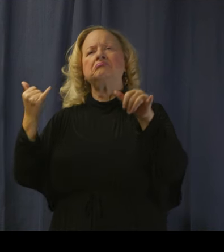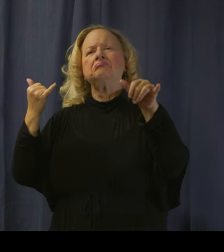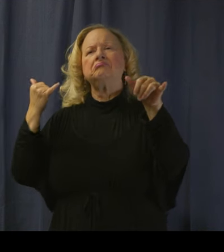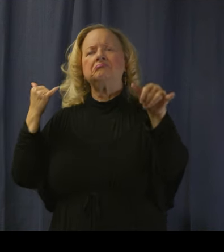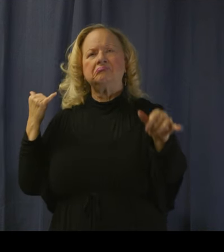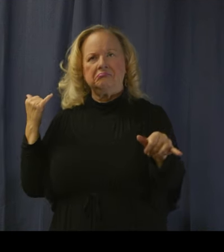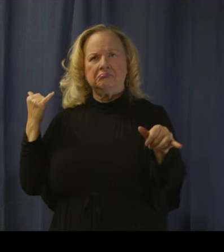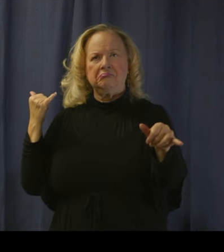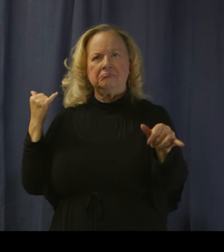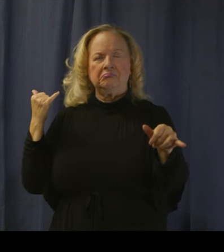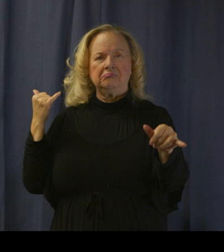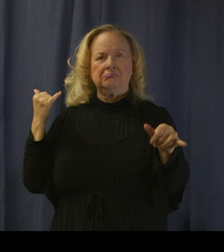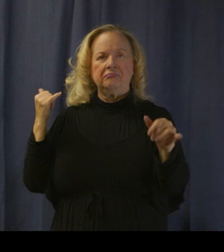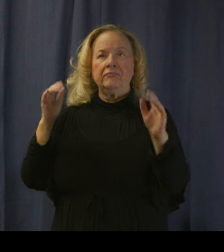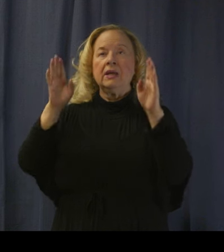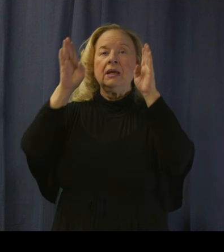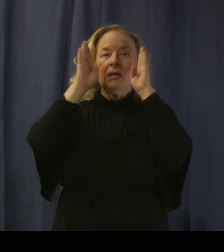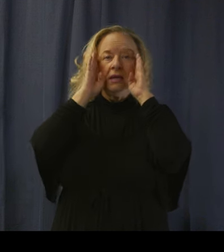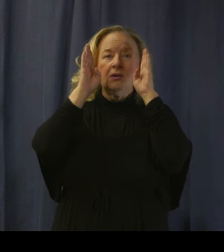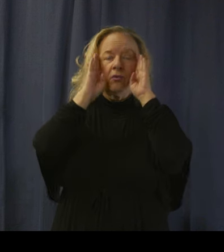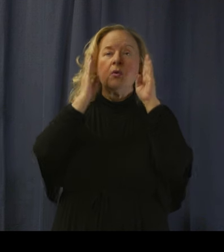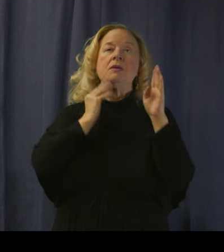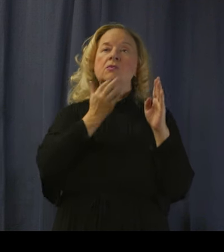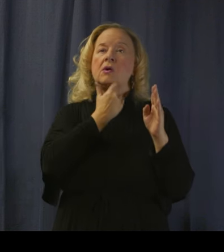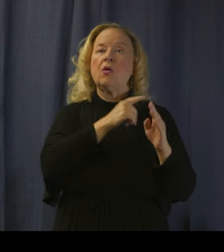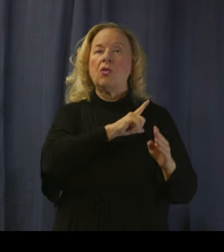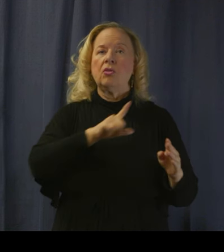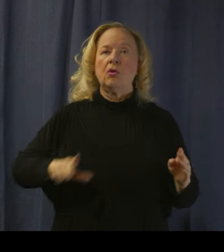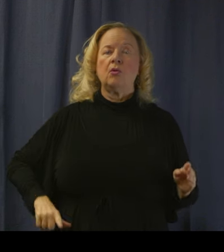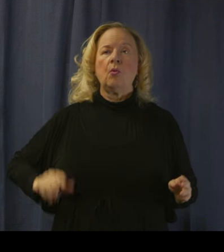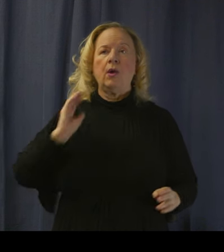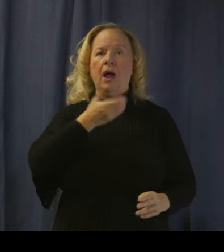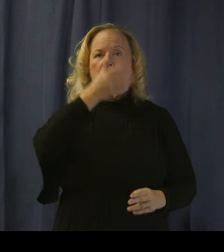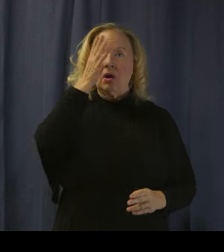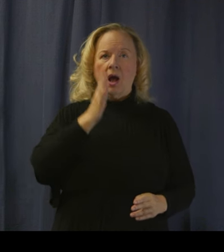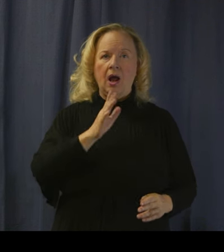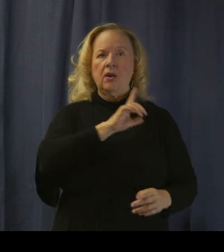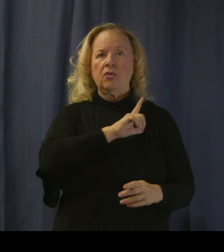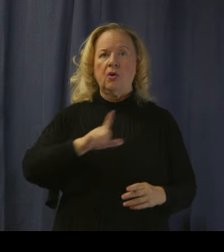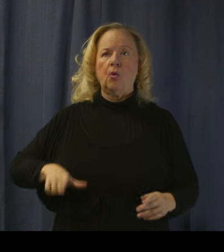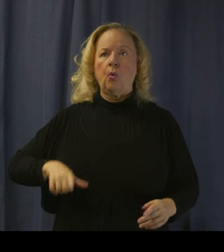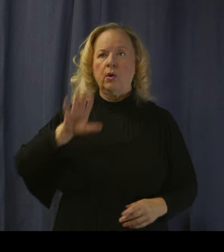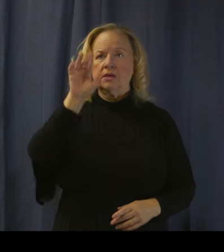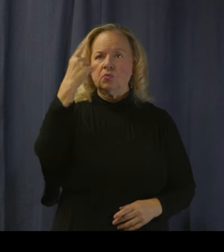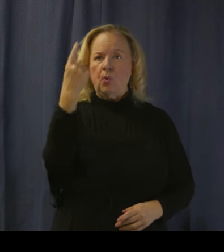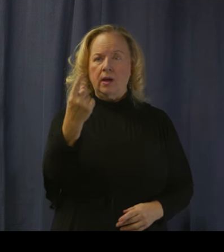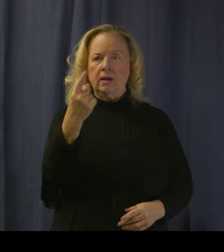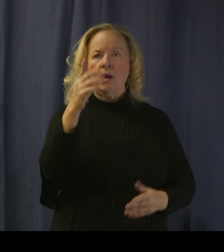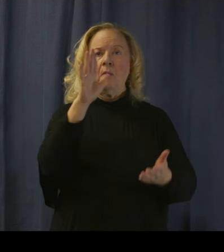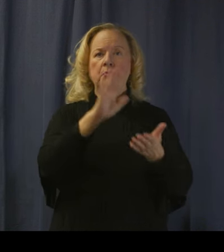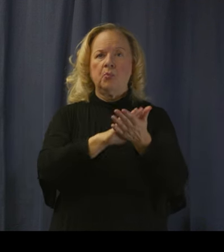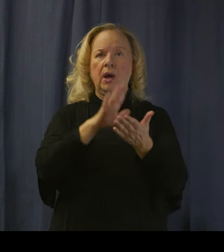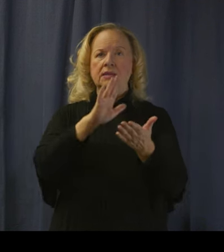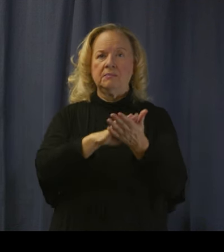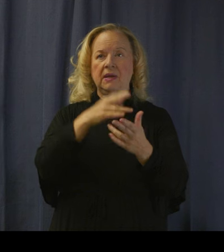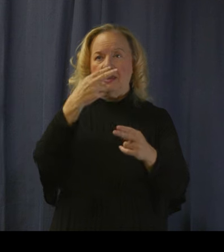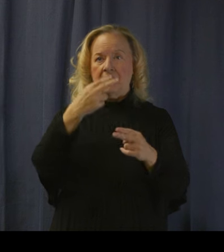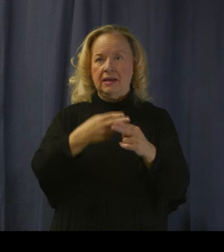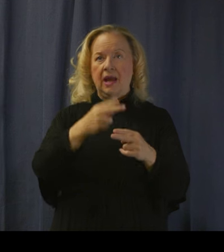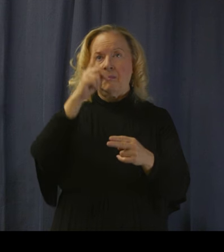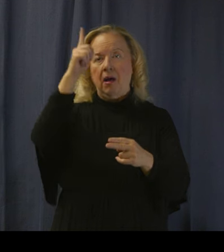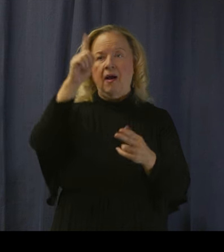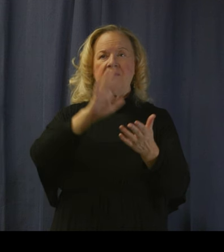Vayed. Hear, O Israel, the Lord our God, the Lord is one. Praised be the name of his